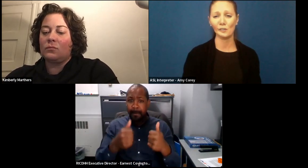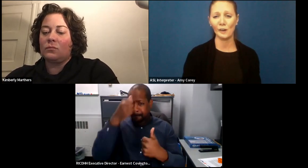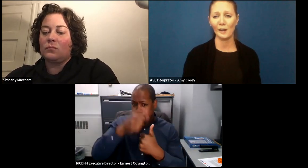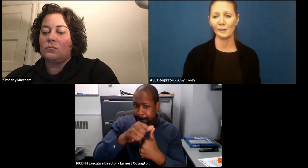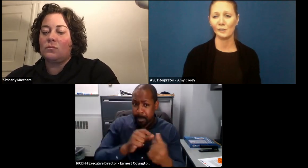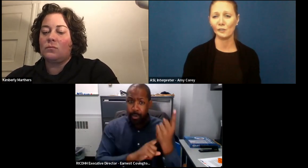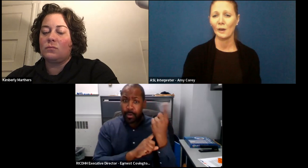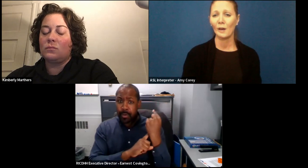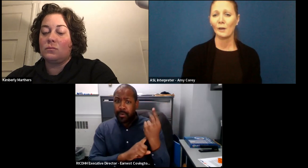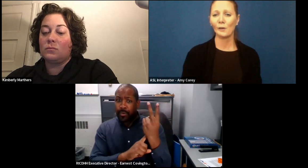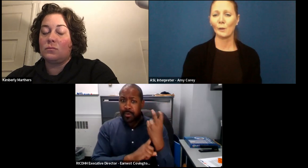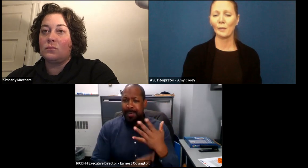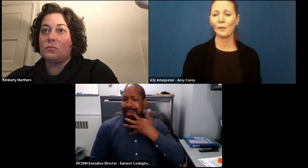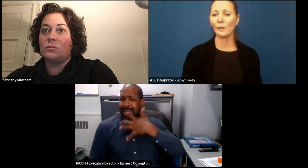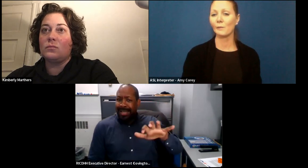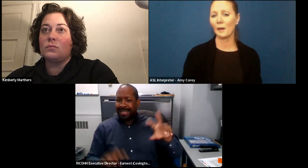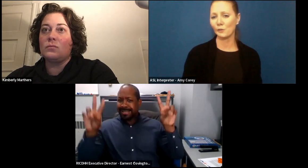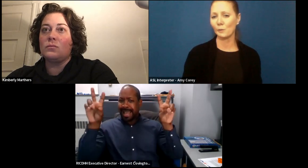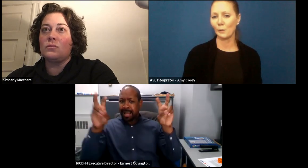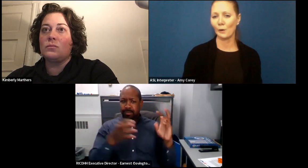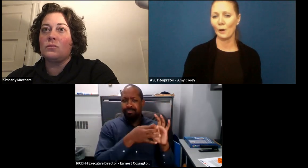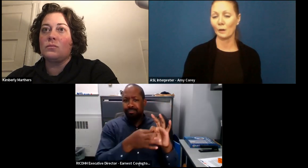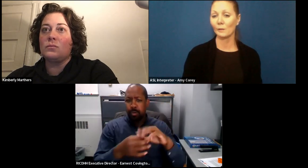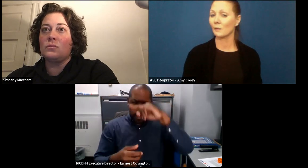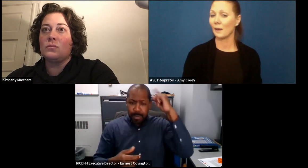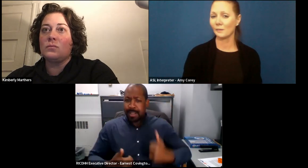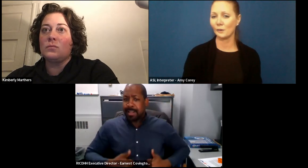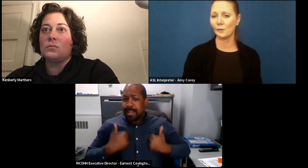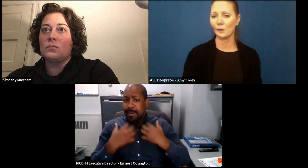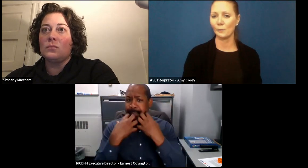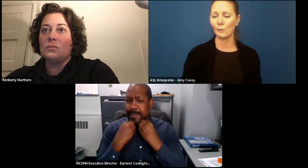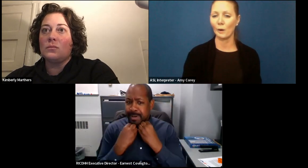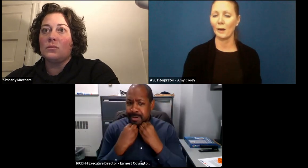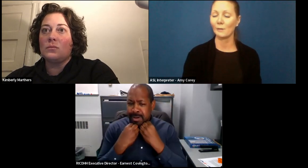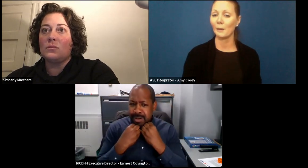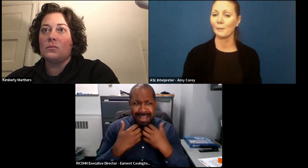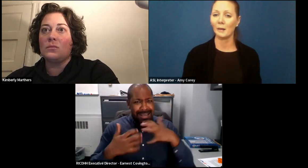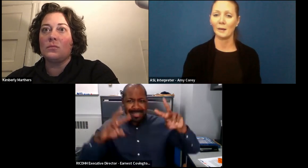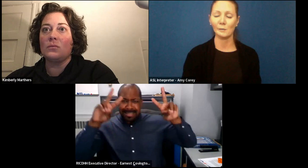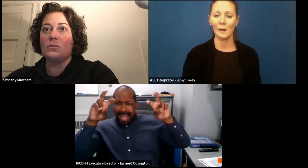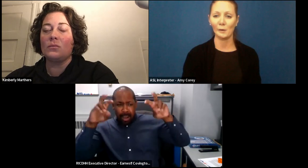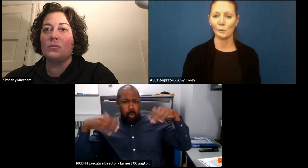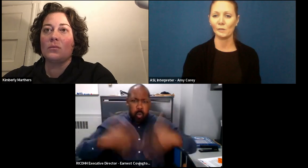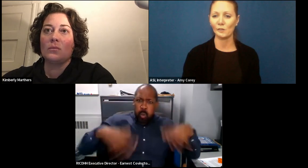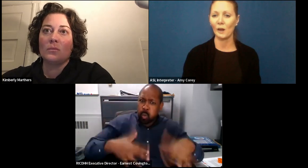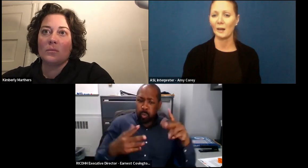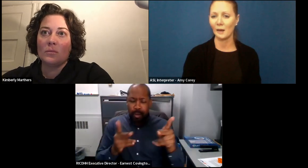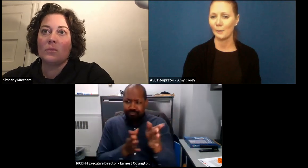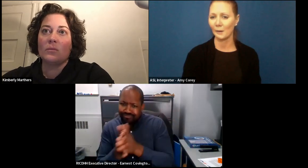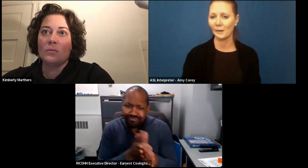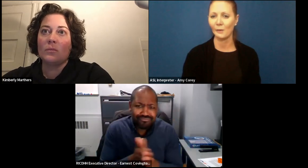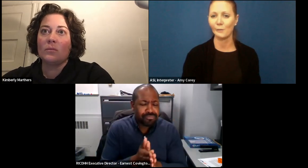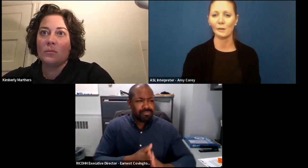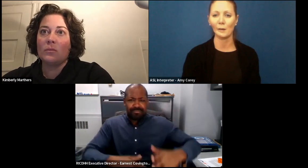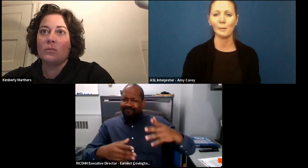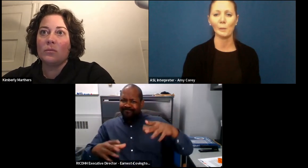such a challenge. I think that, as you may recall, last year and the year before, having that Black Lives Matter was such a hot